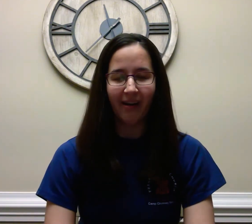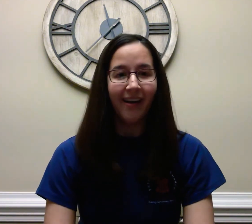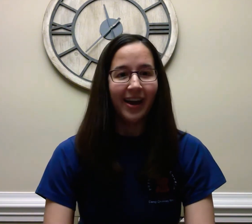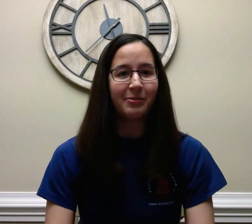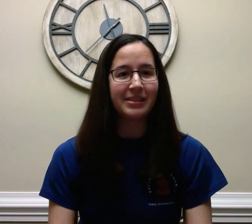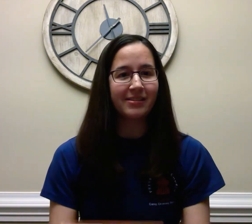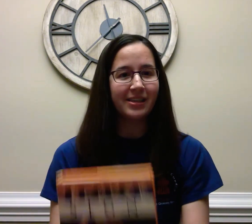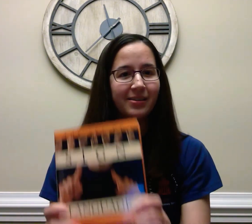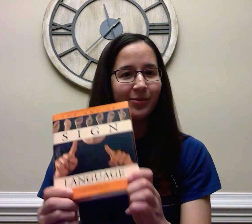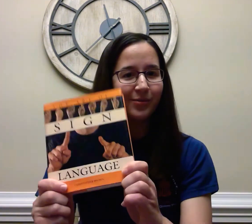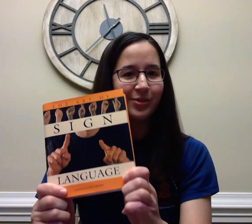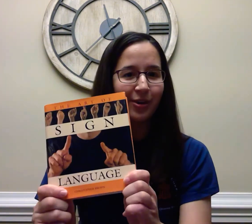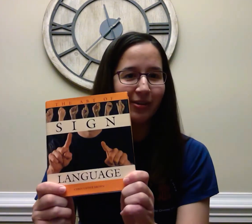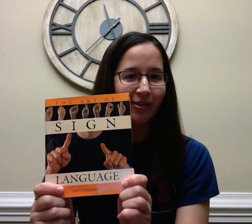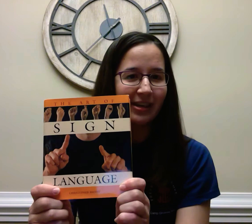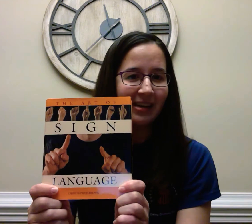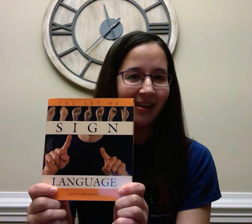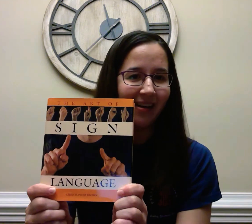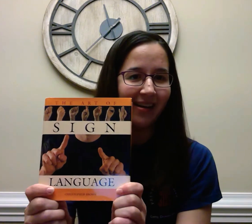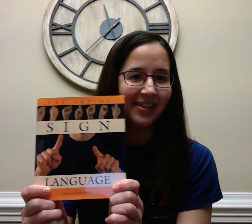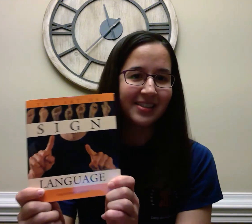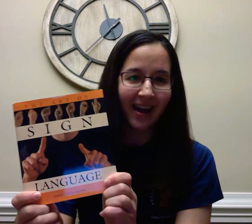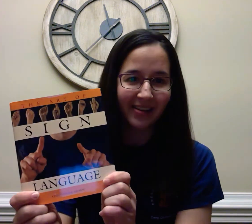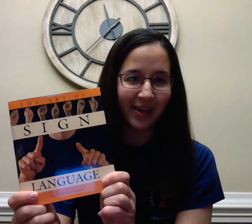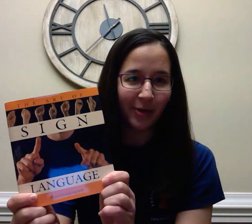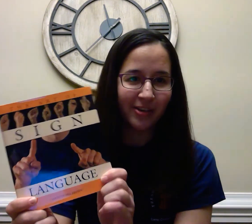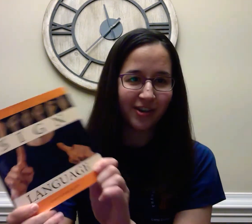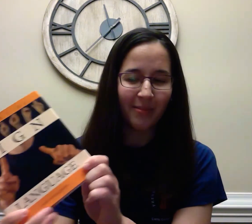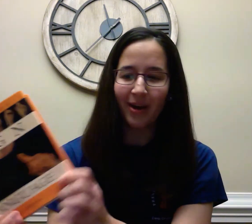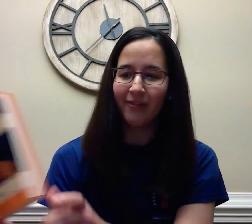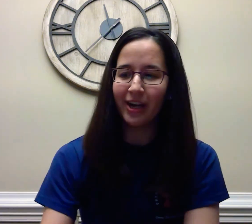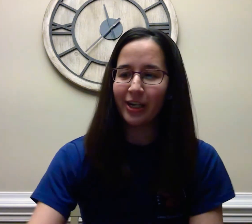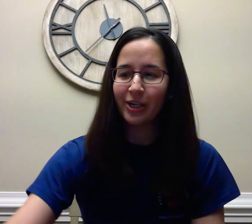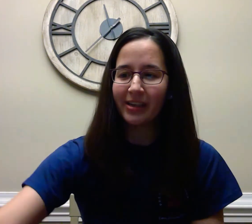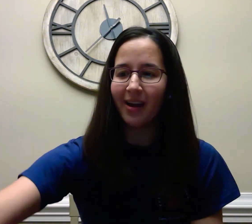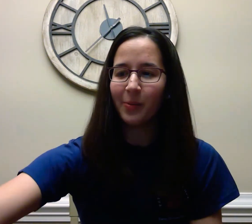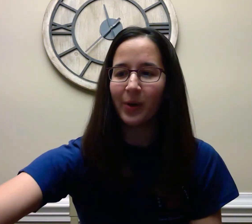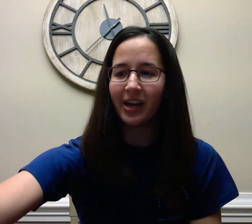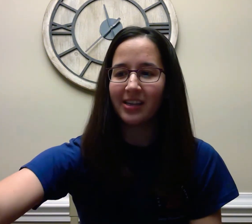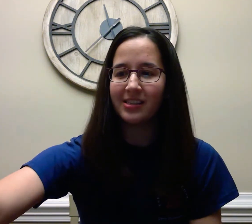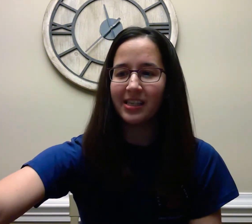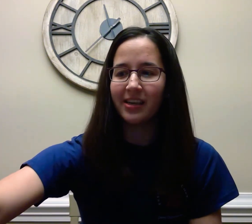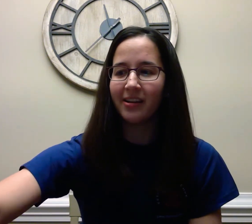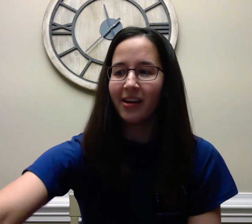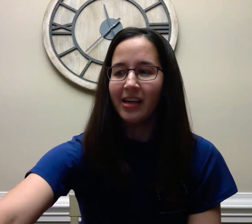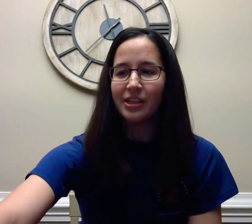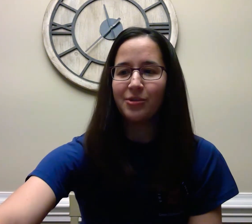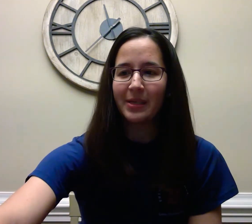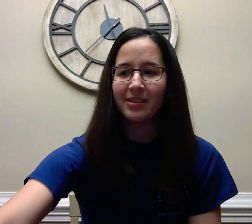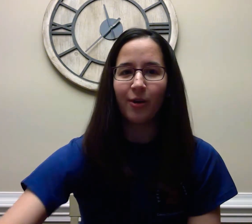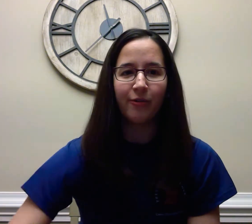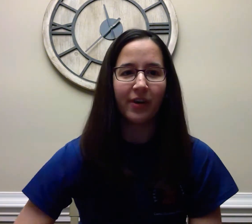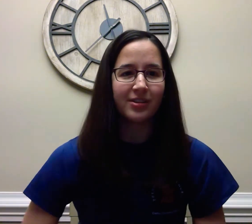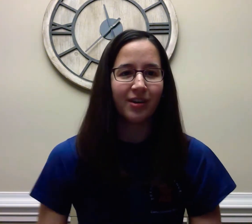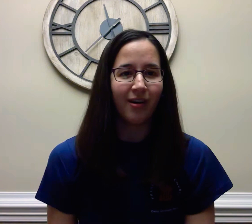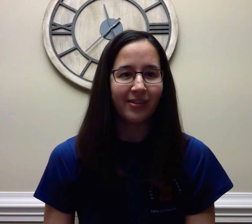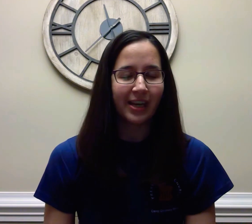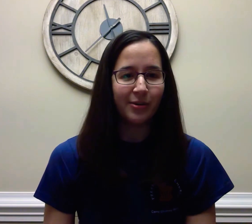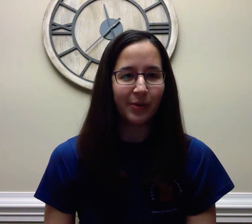I recently started learning sign language. I'm not very good yet, but I did teach myself a song that I knew when I